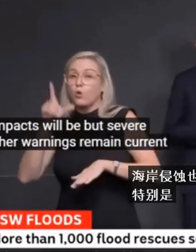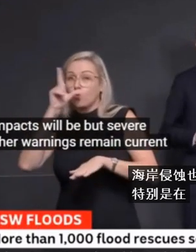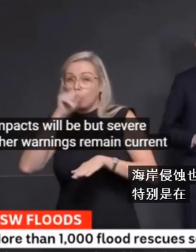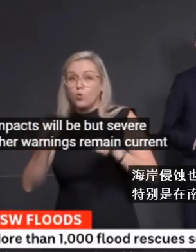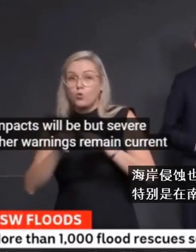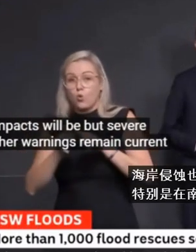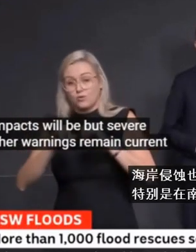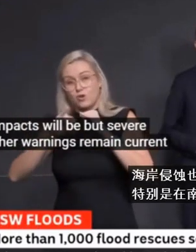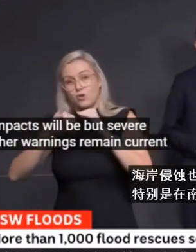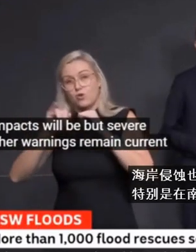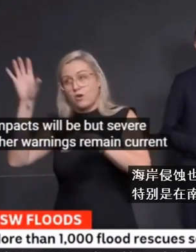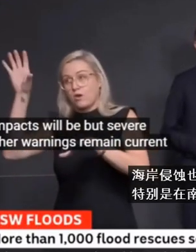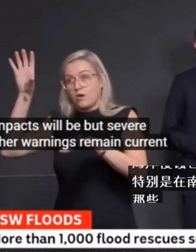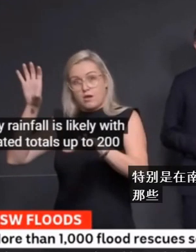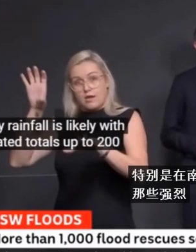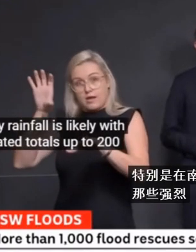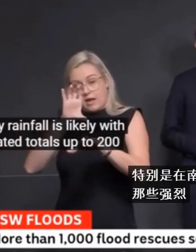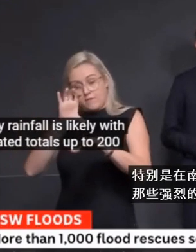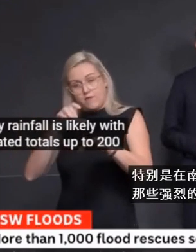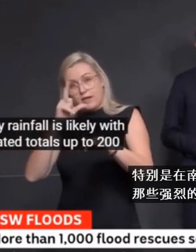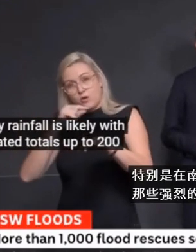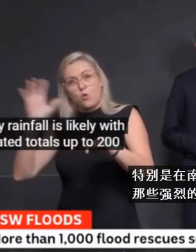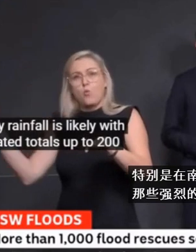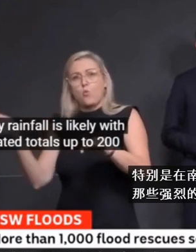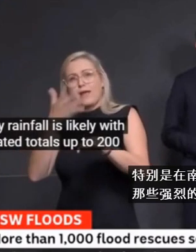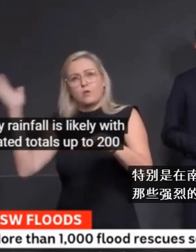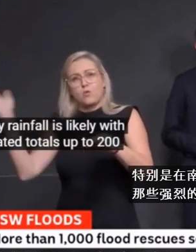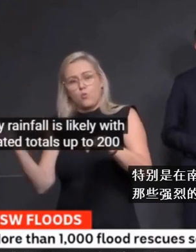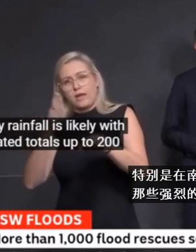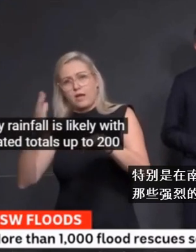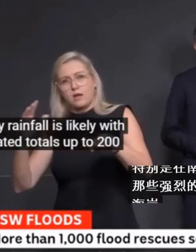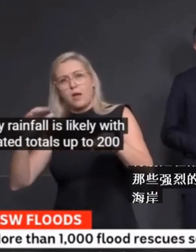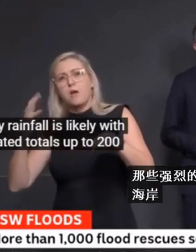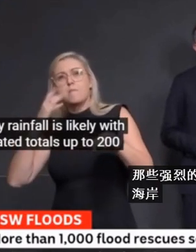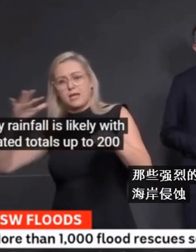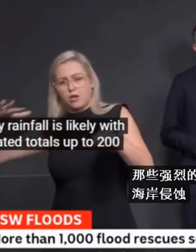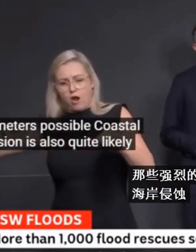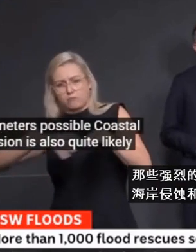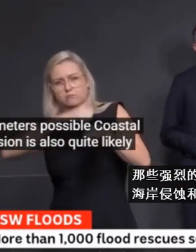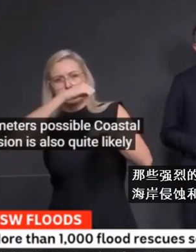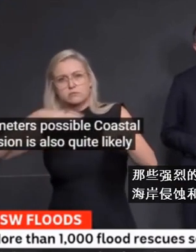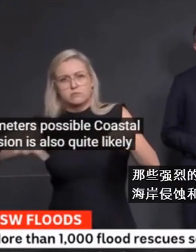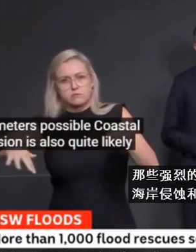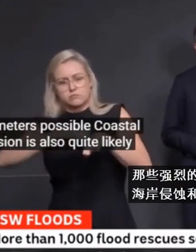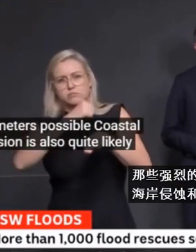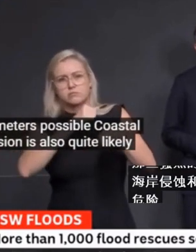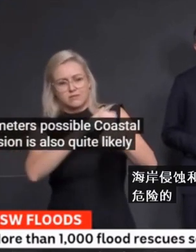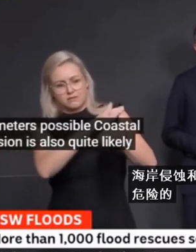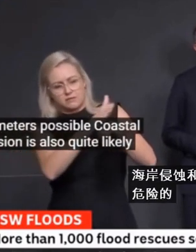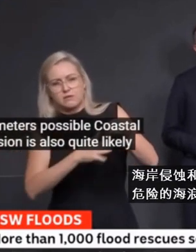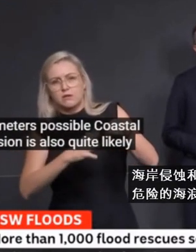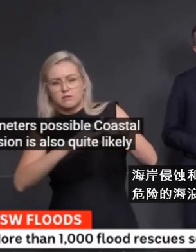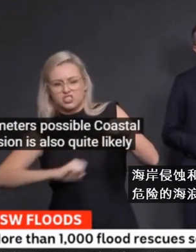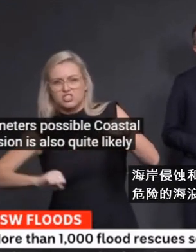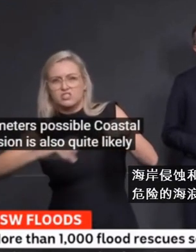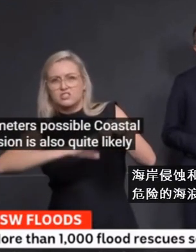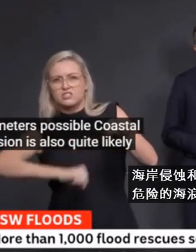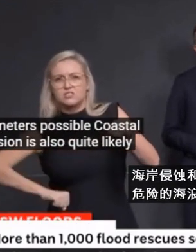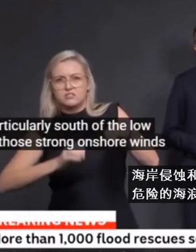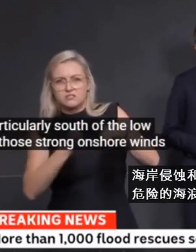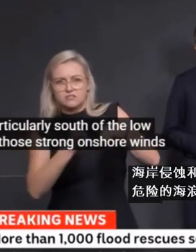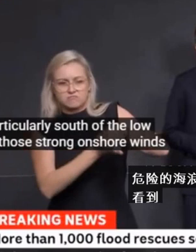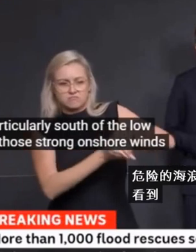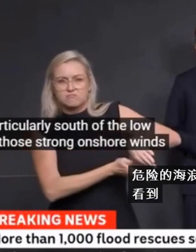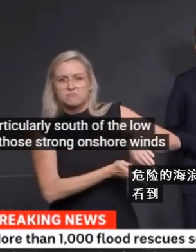likely, particularly south of the low, where those strong onshore winds will lead to coastal erosion and damaging and hazardous surf. And we're